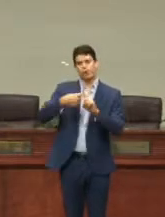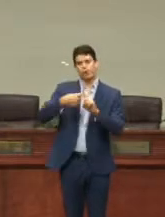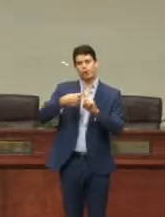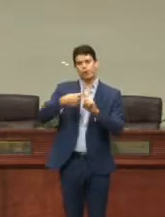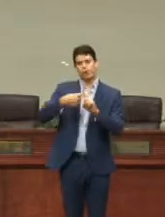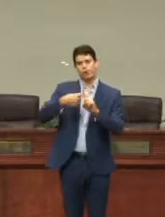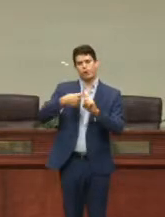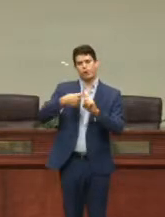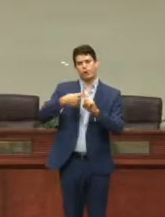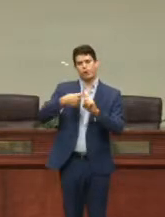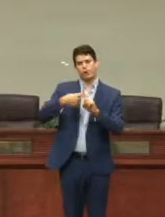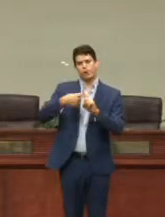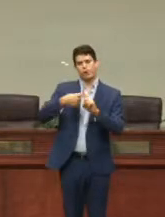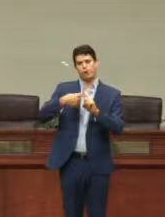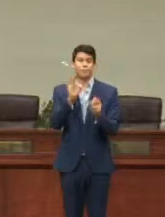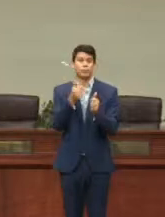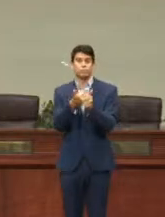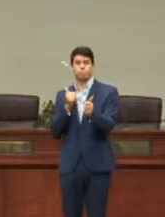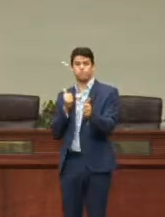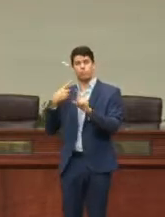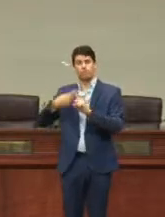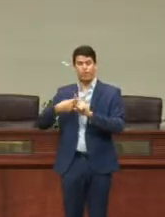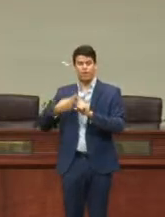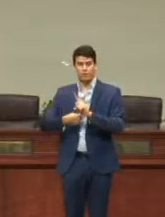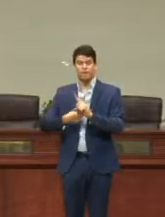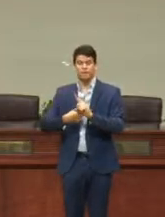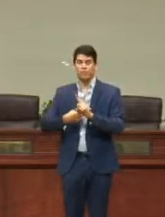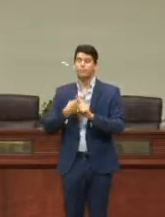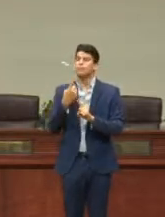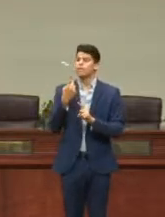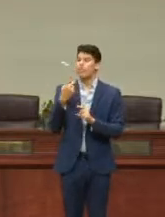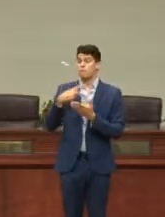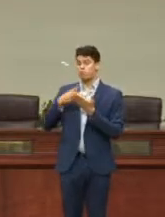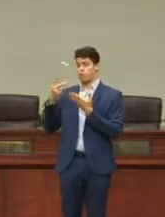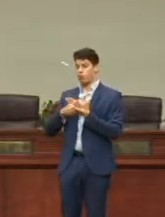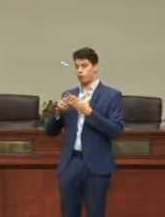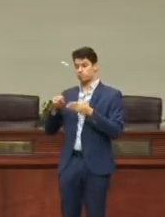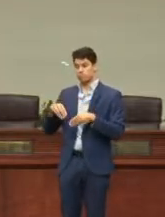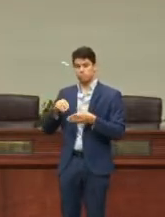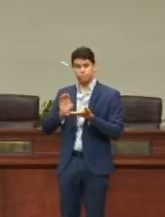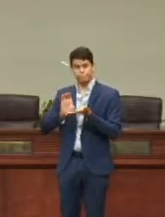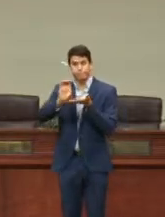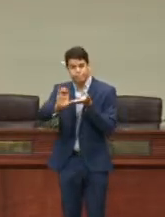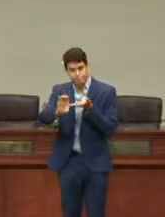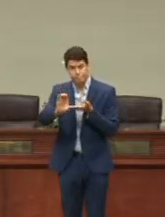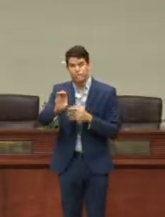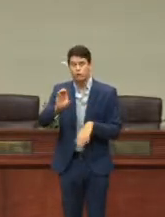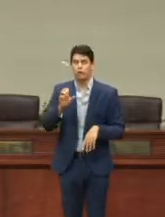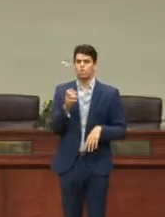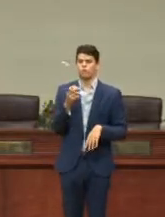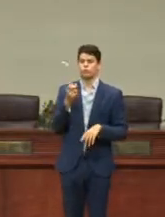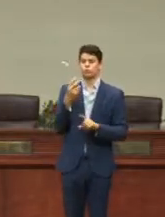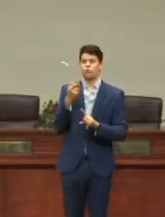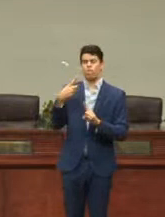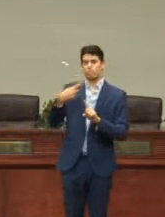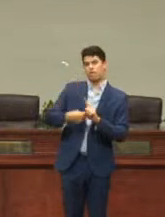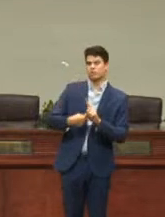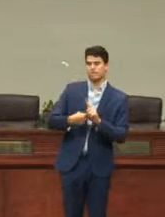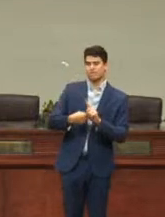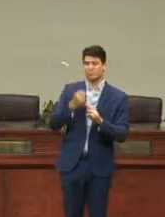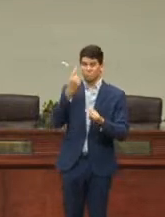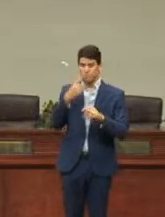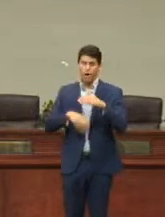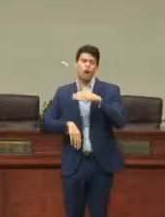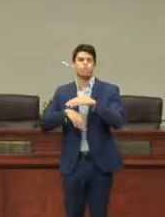help to them. The program can provide up to 12 months of past due rent and 1 month of future rent up to